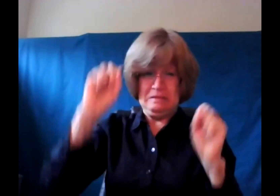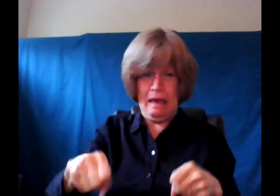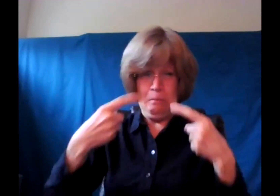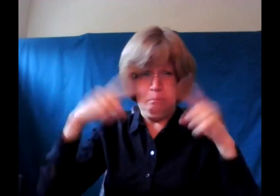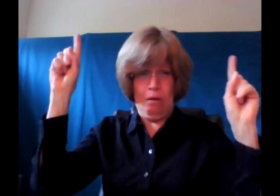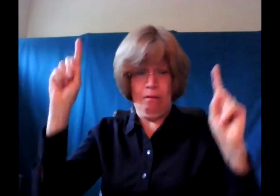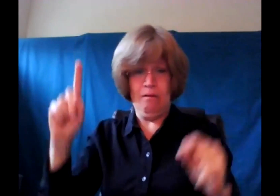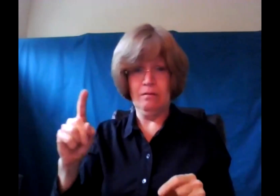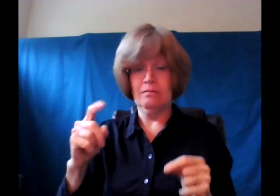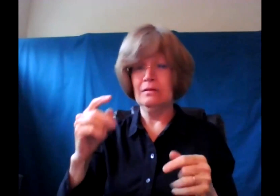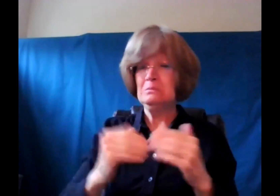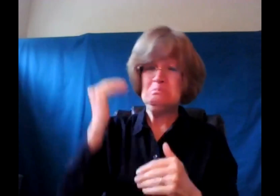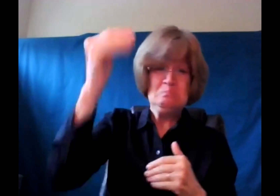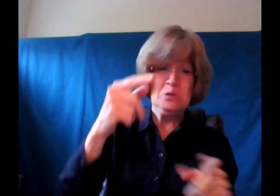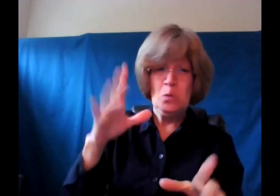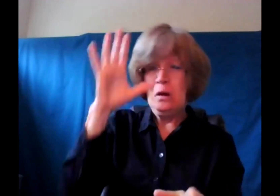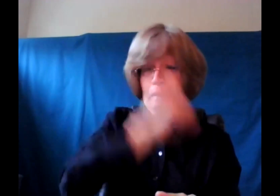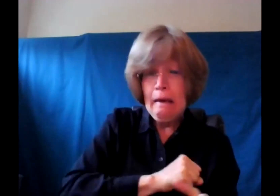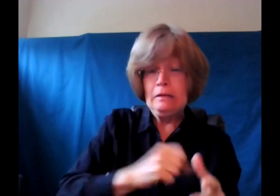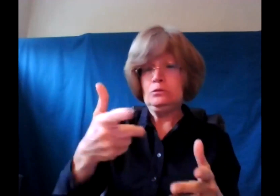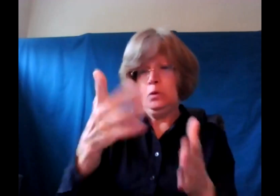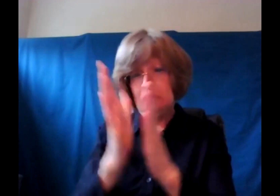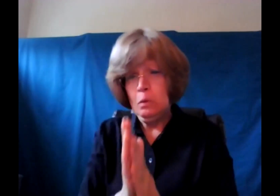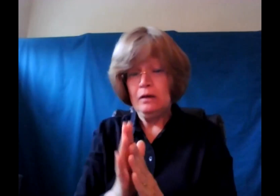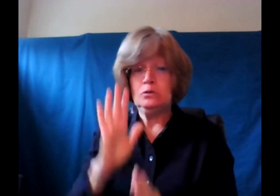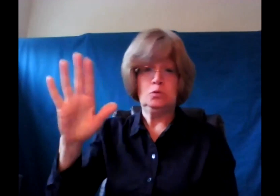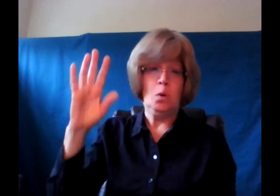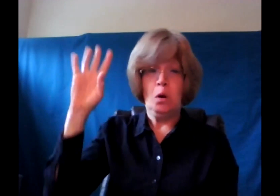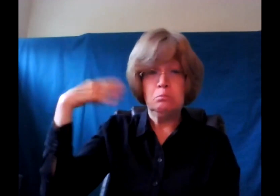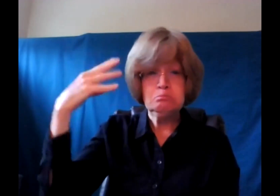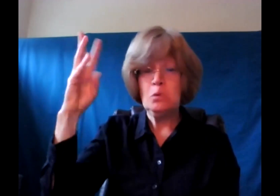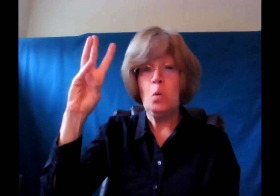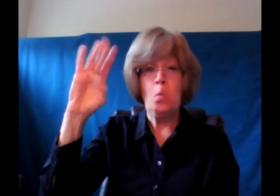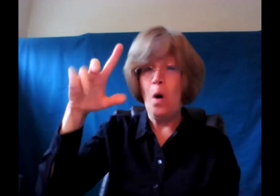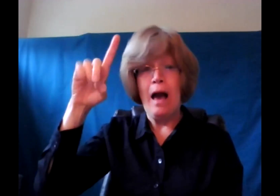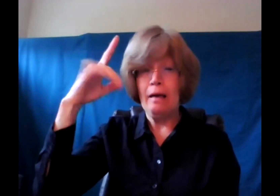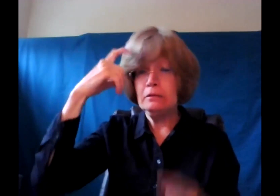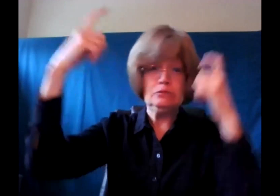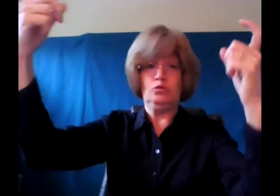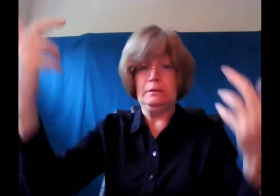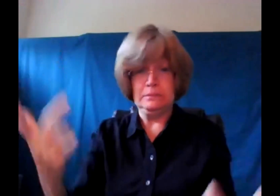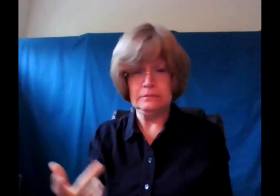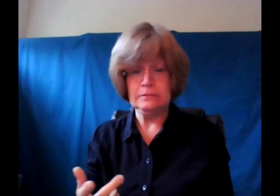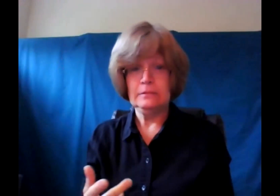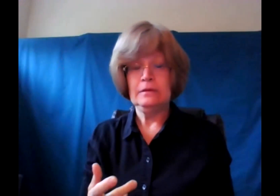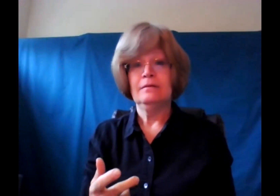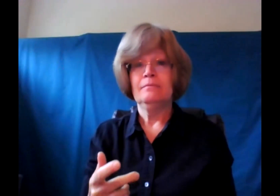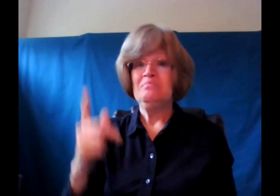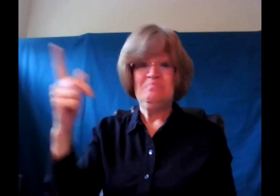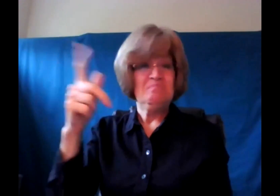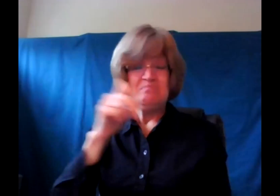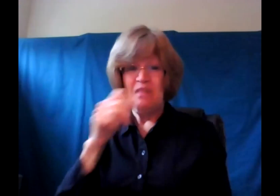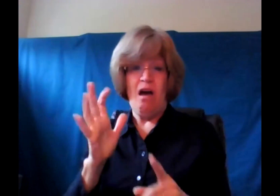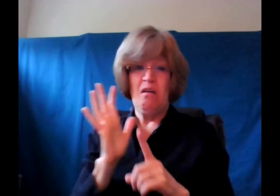or guess or request in your wildest dreams. He does it not by pushing